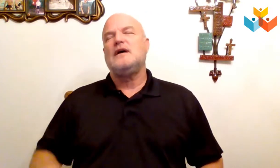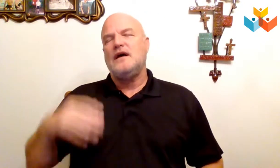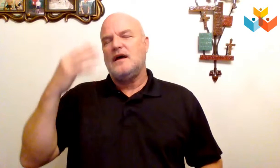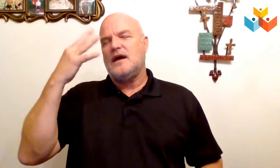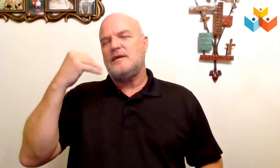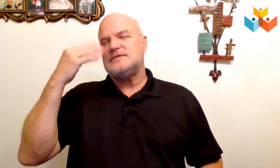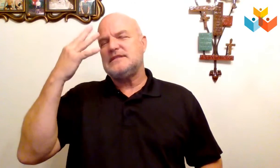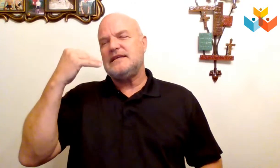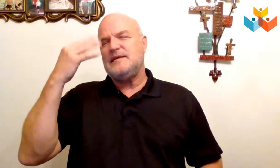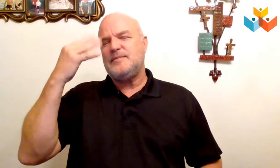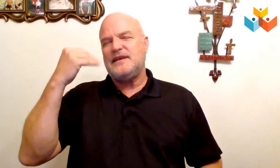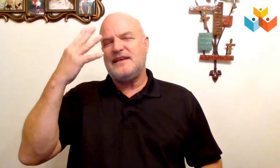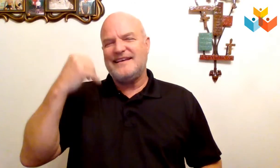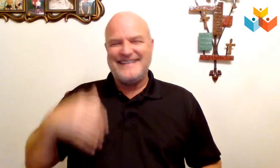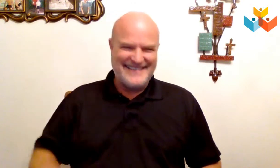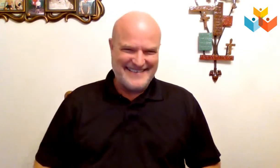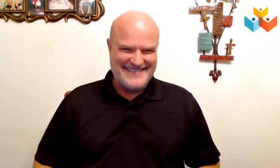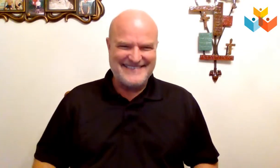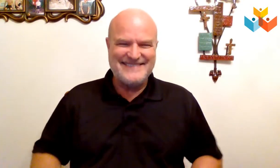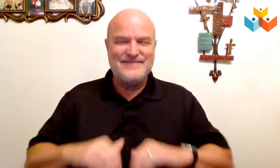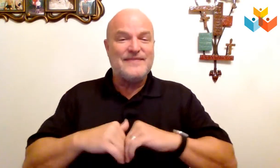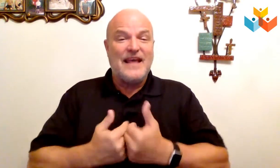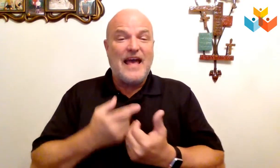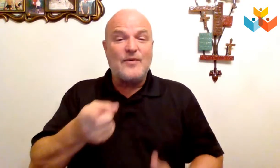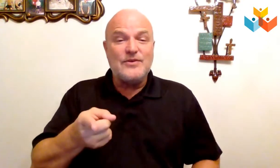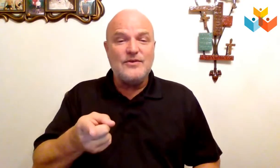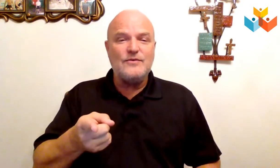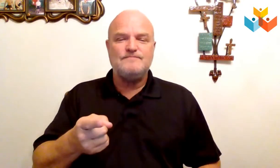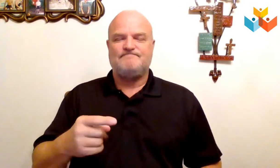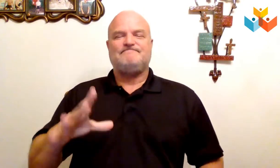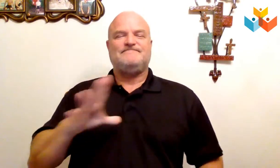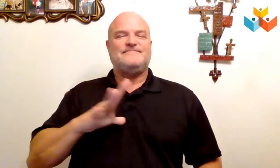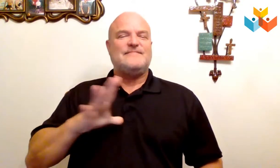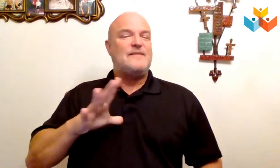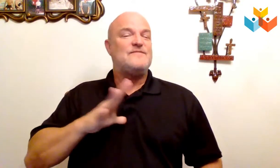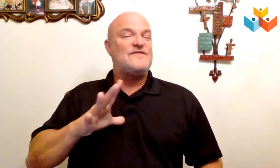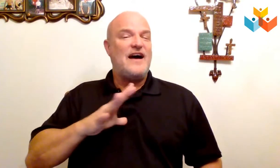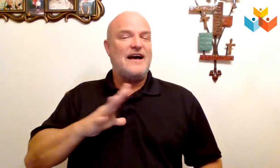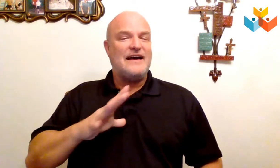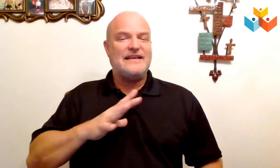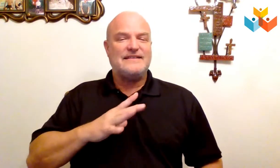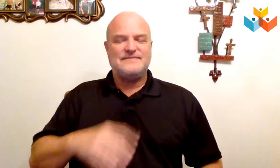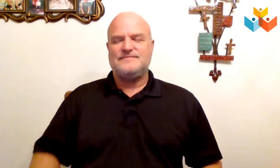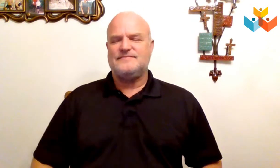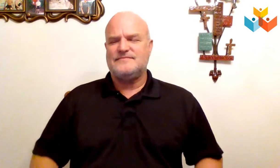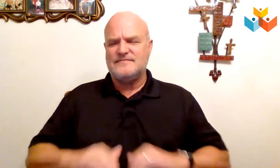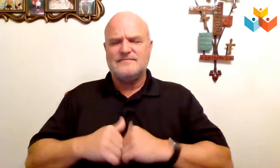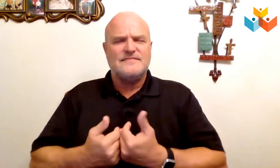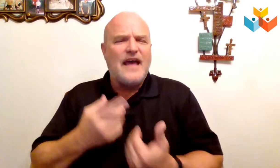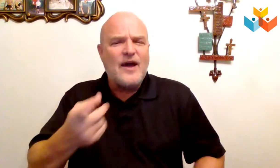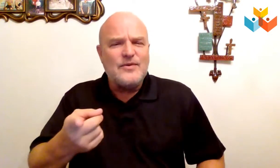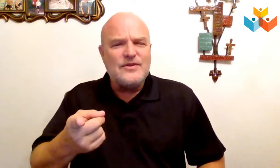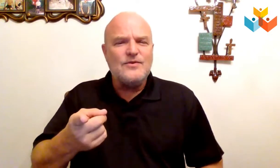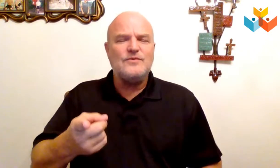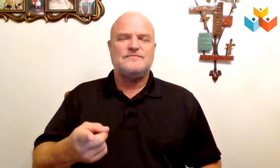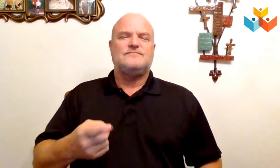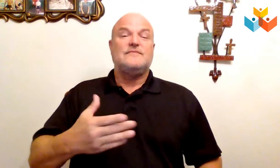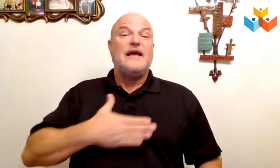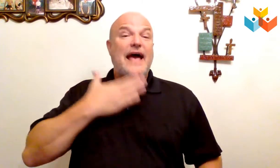So, how are you? I'm sleepy. How are you?